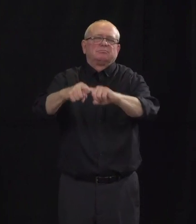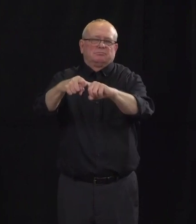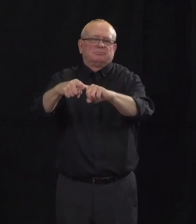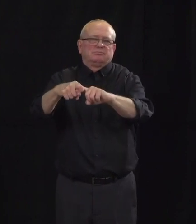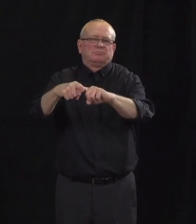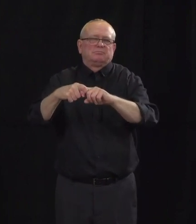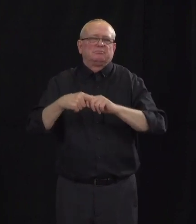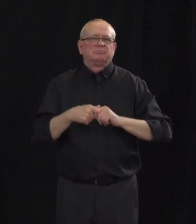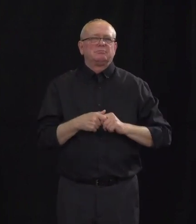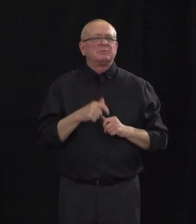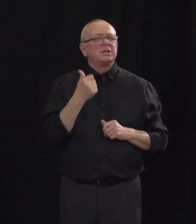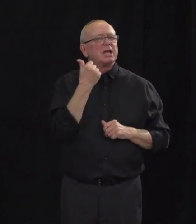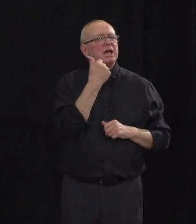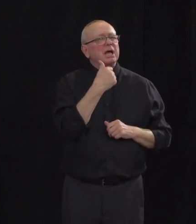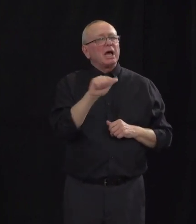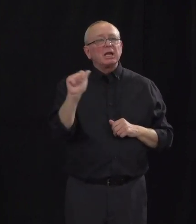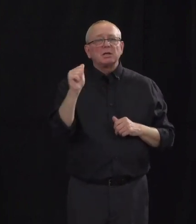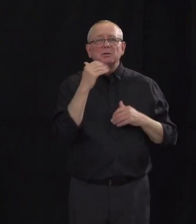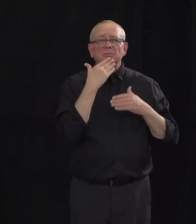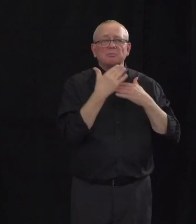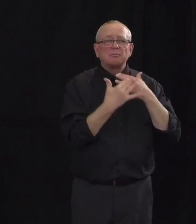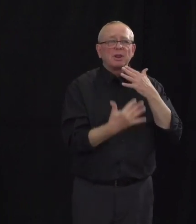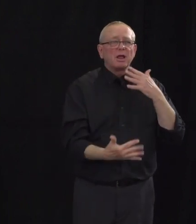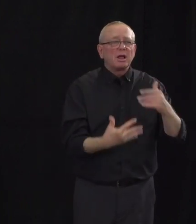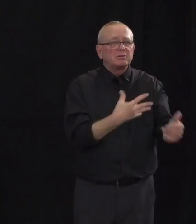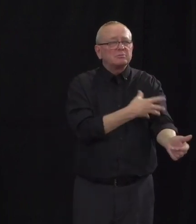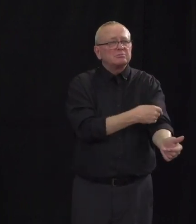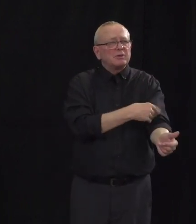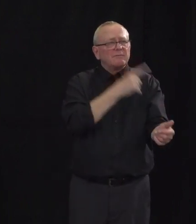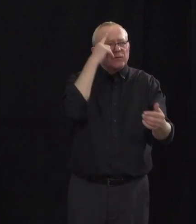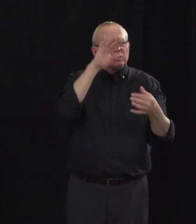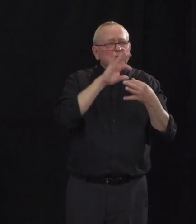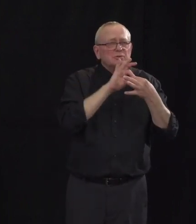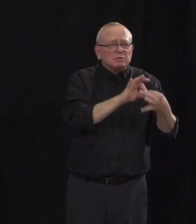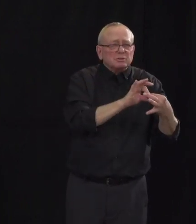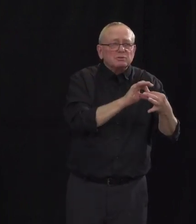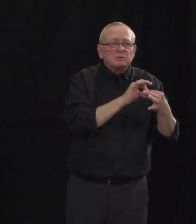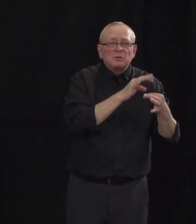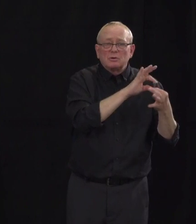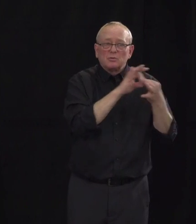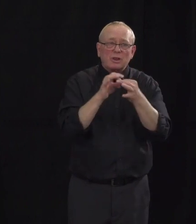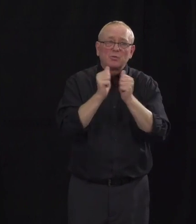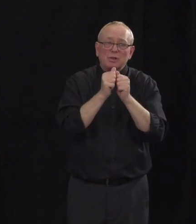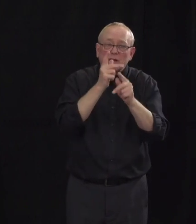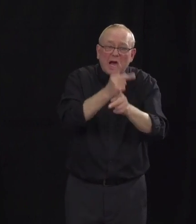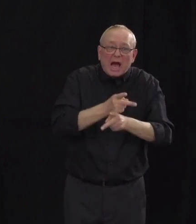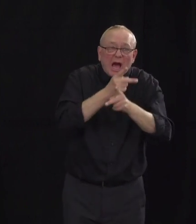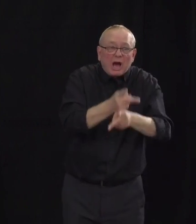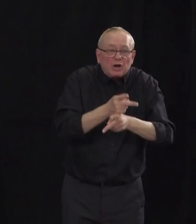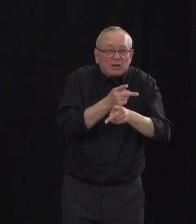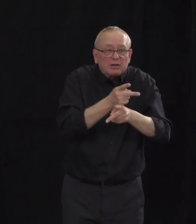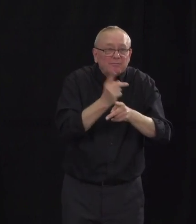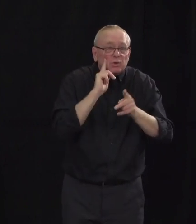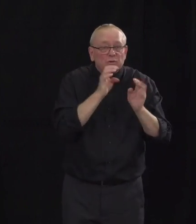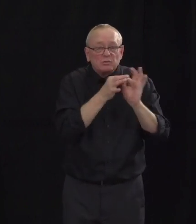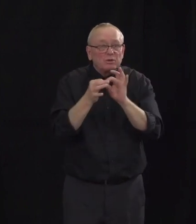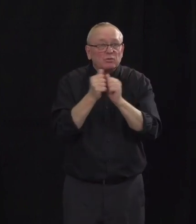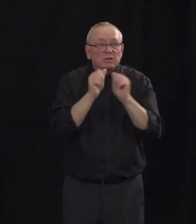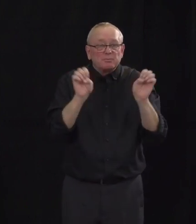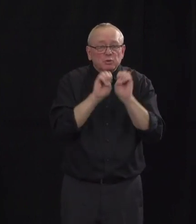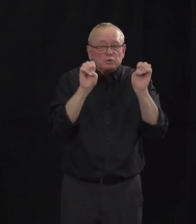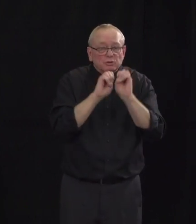care will continue to be tested, but we must free up more lab space for our aggressive COVID-19